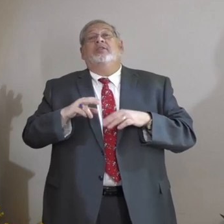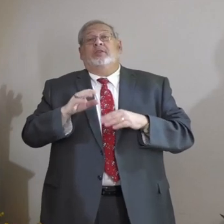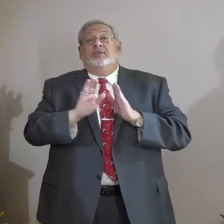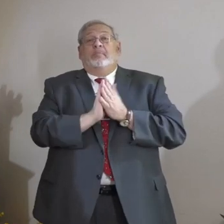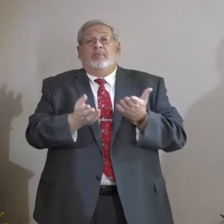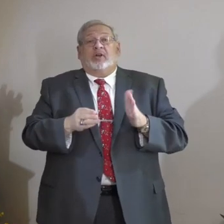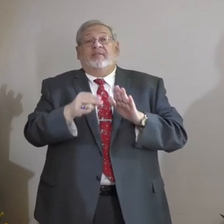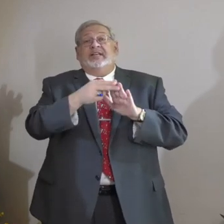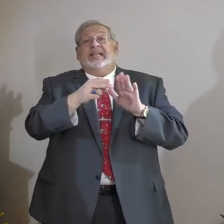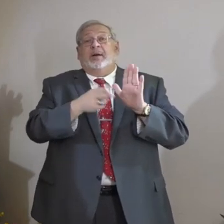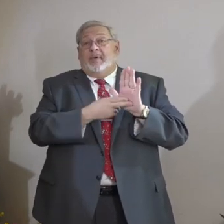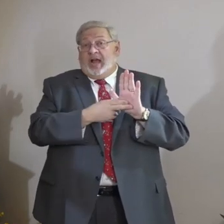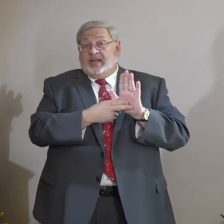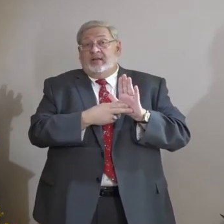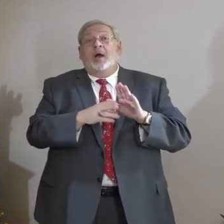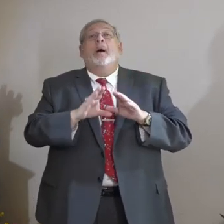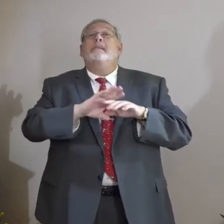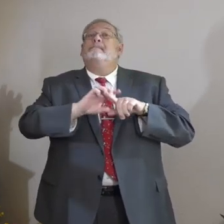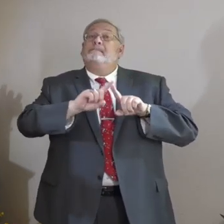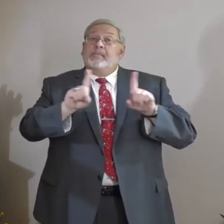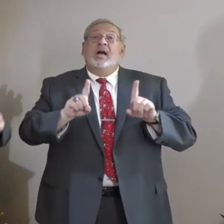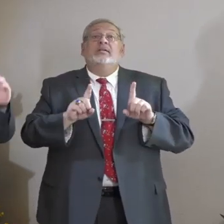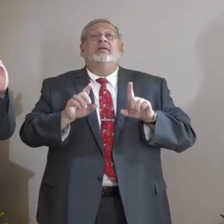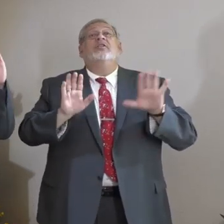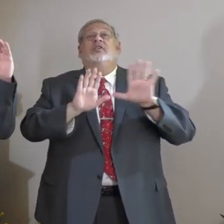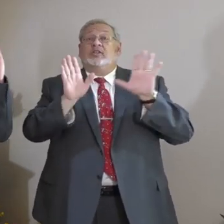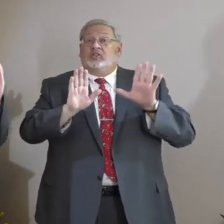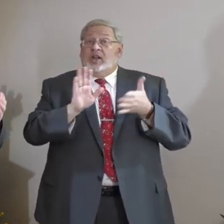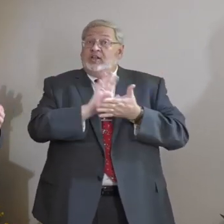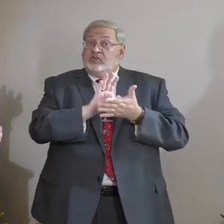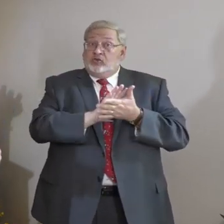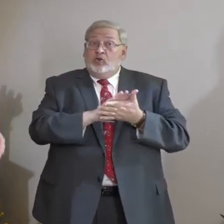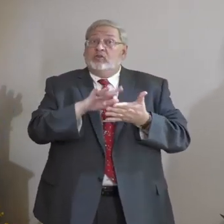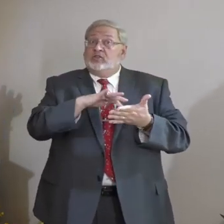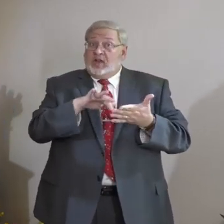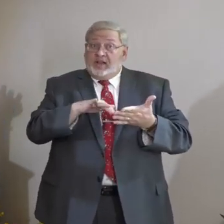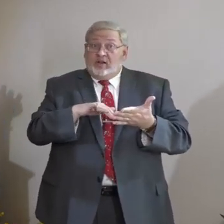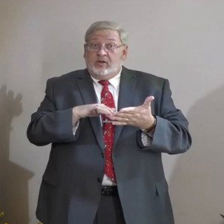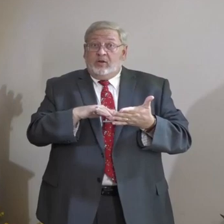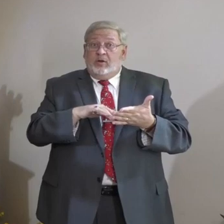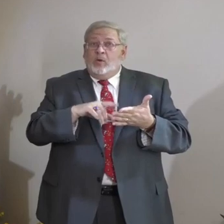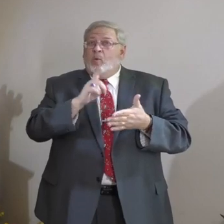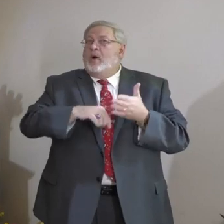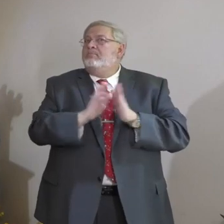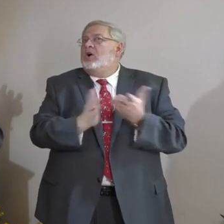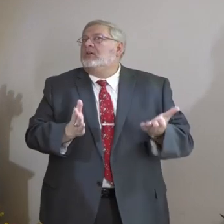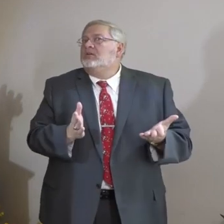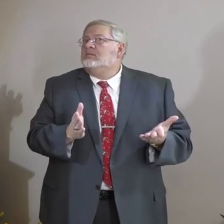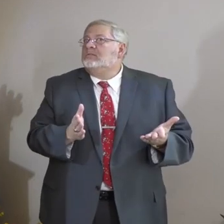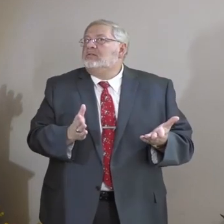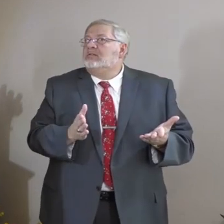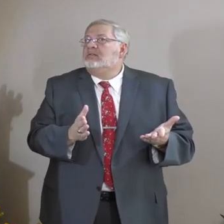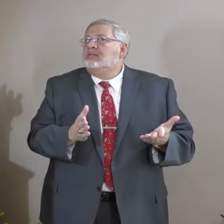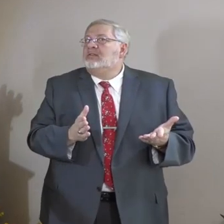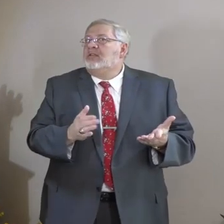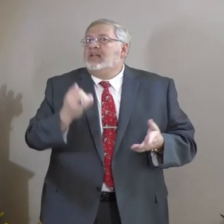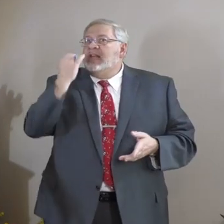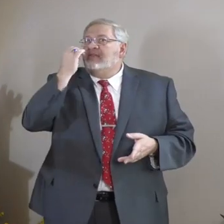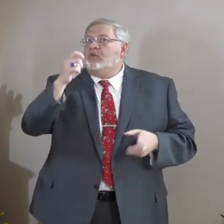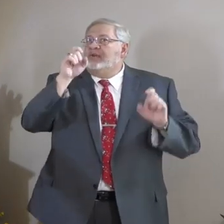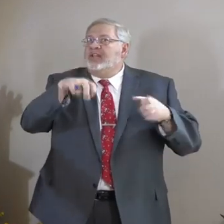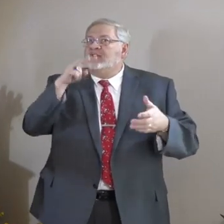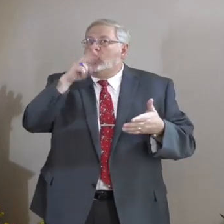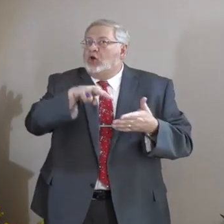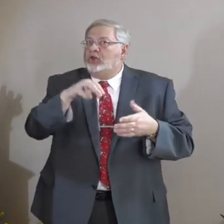But also, we have our Sunday school study, and our Sunday school study is on what book? If you got a check, you should